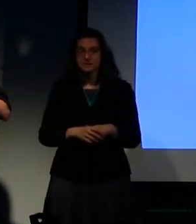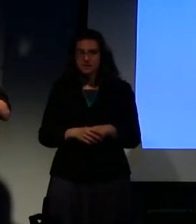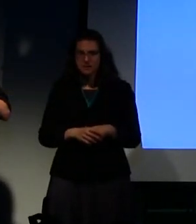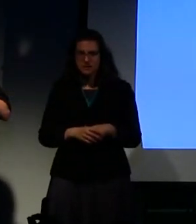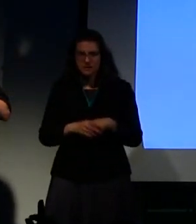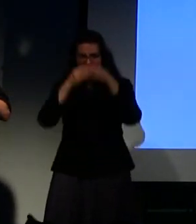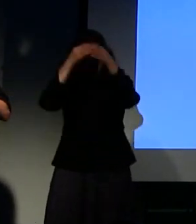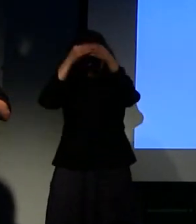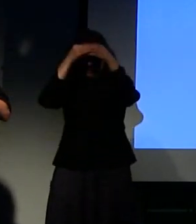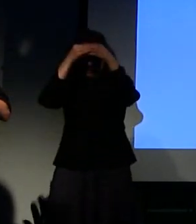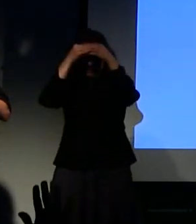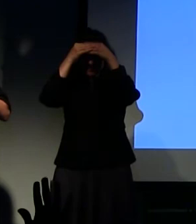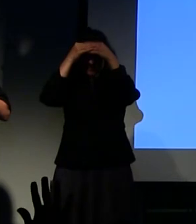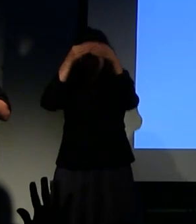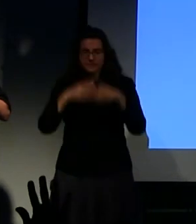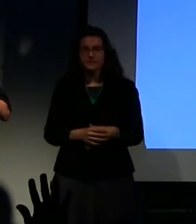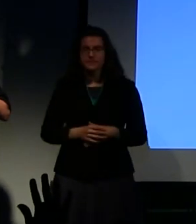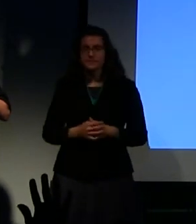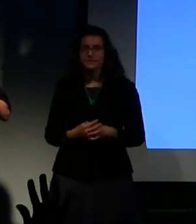Thank you.